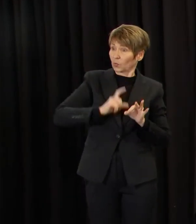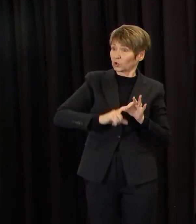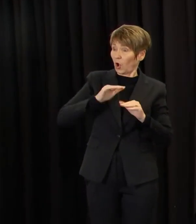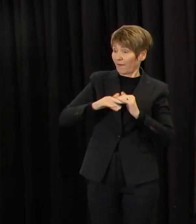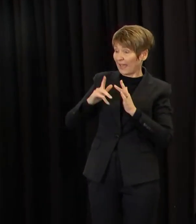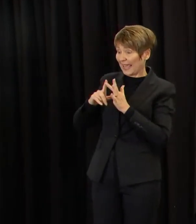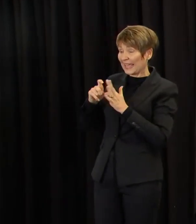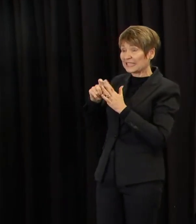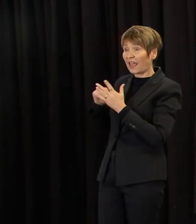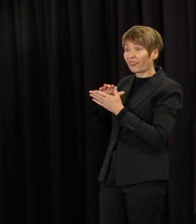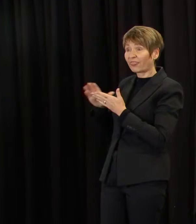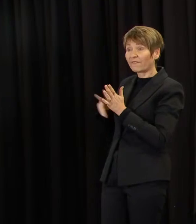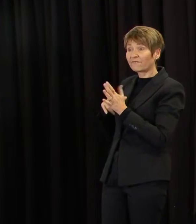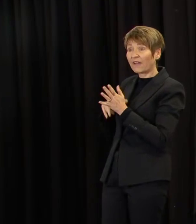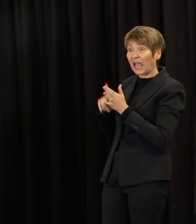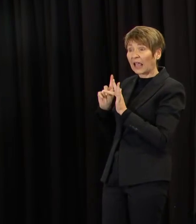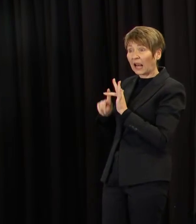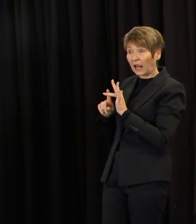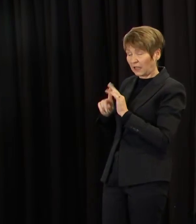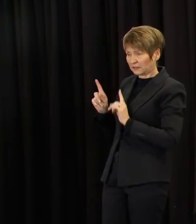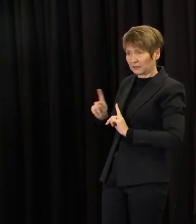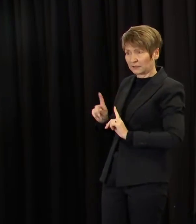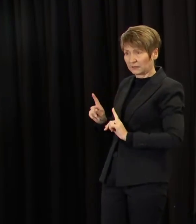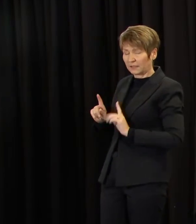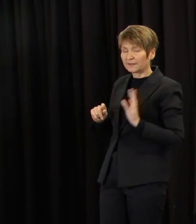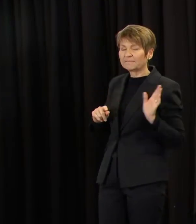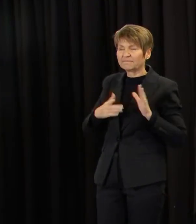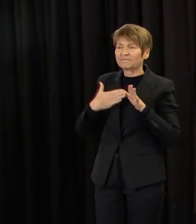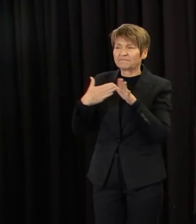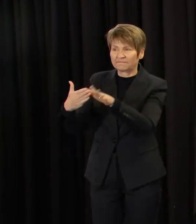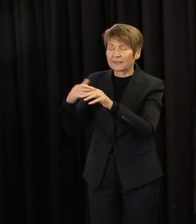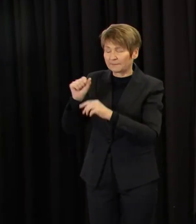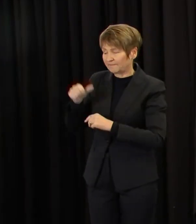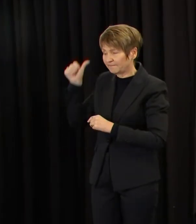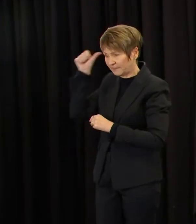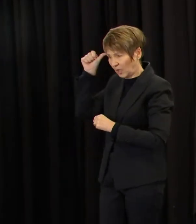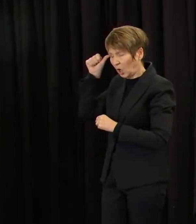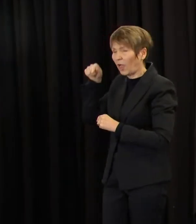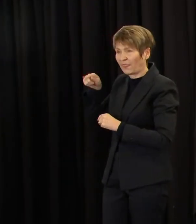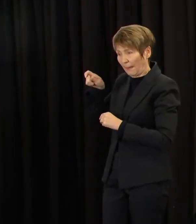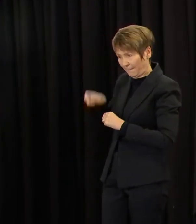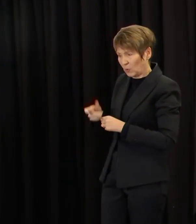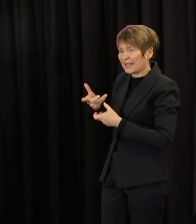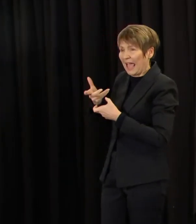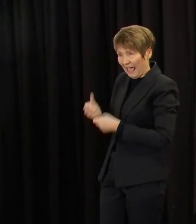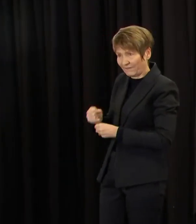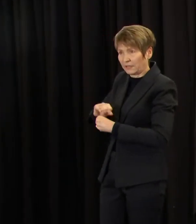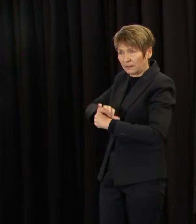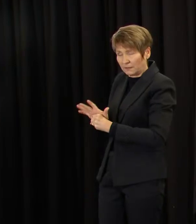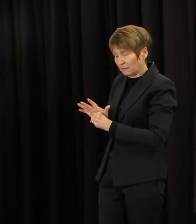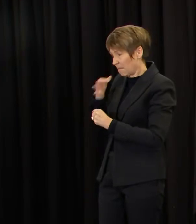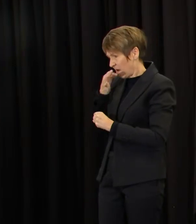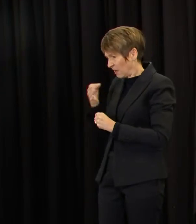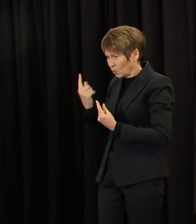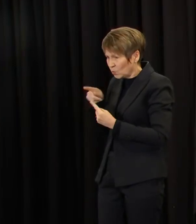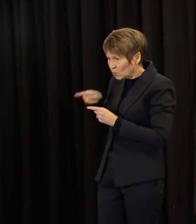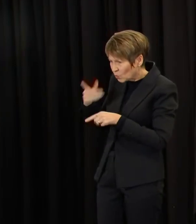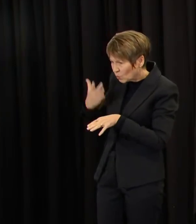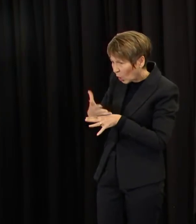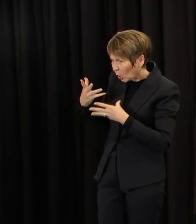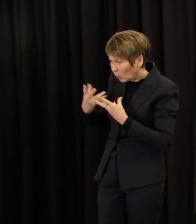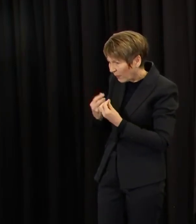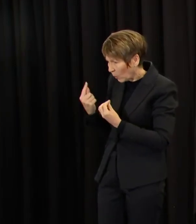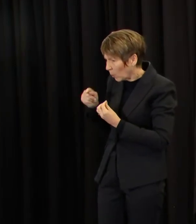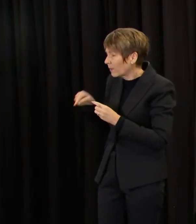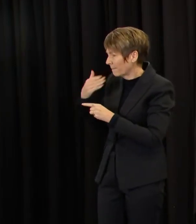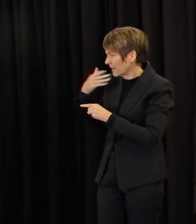that individual worked with who are tier 1 contacts. They'll be doing their 14 days of isolation and regular testing. Some of the other colleagues will be on a tier 2 and they'll have completed their